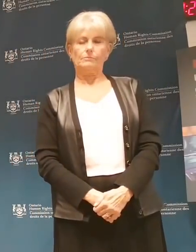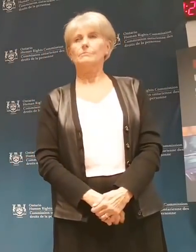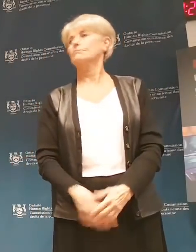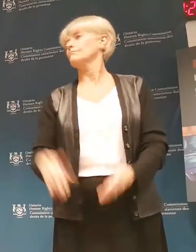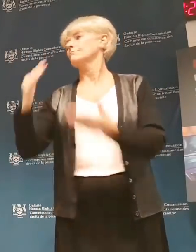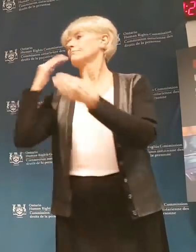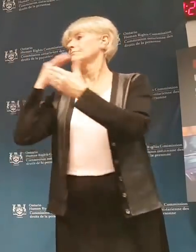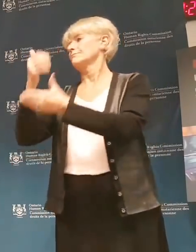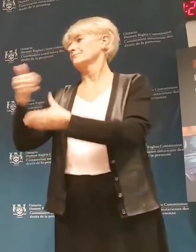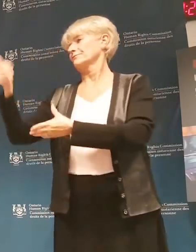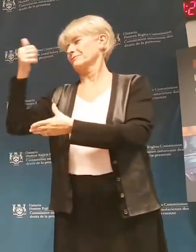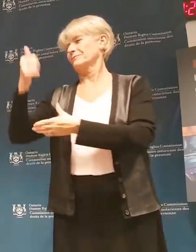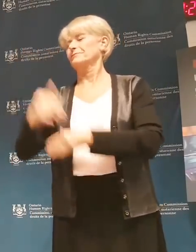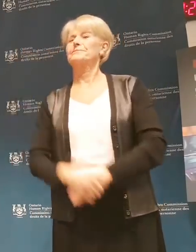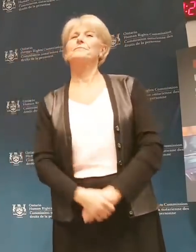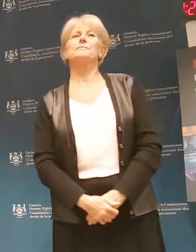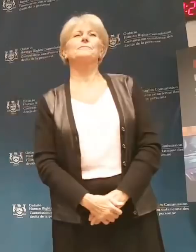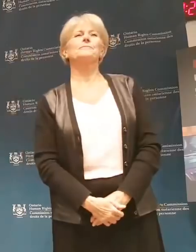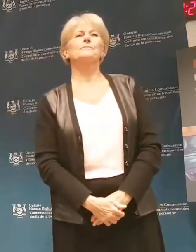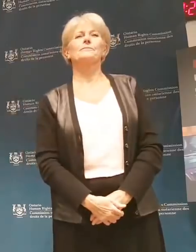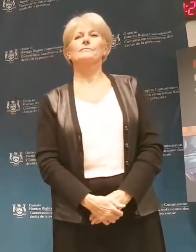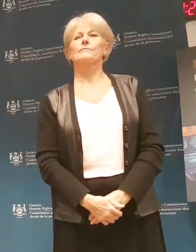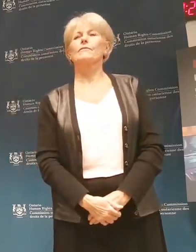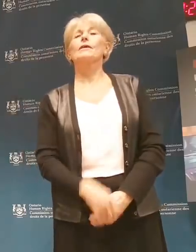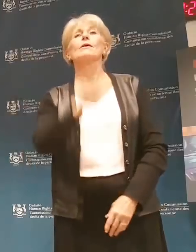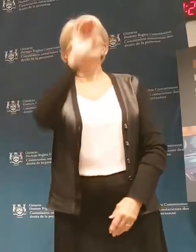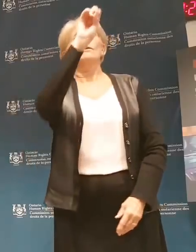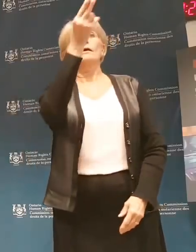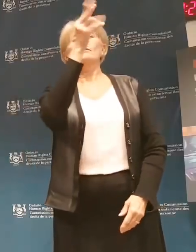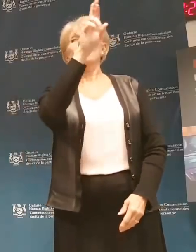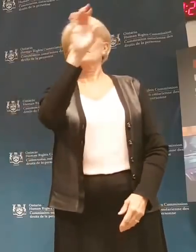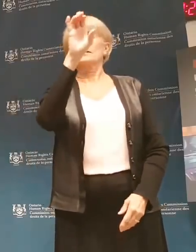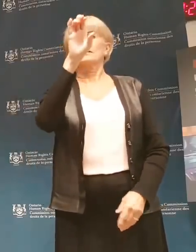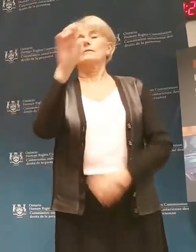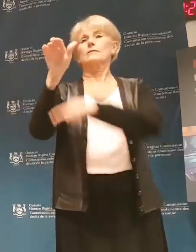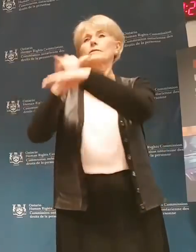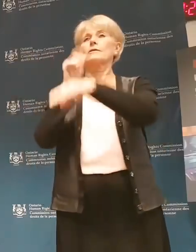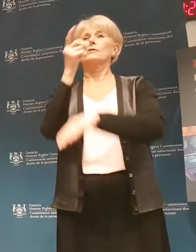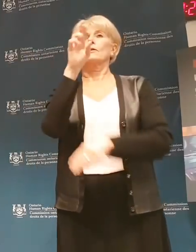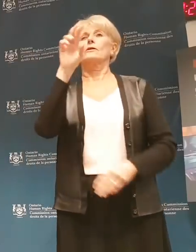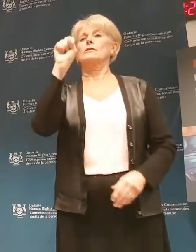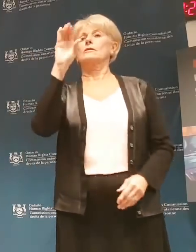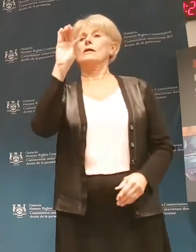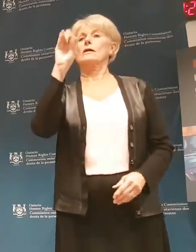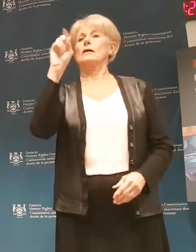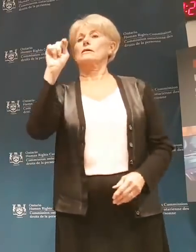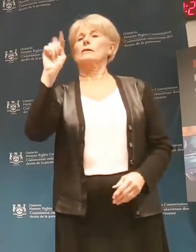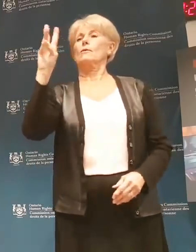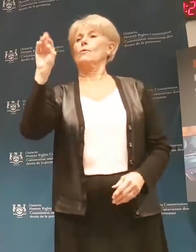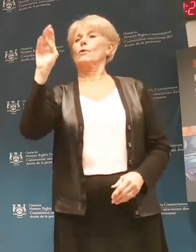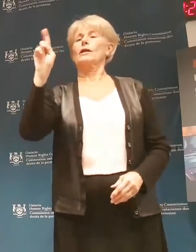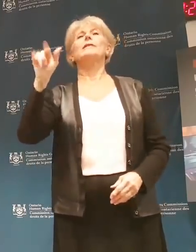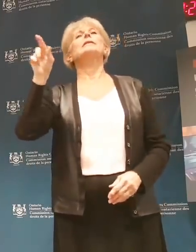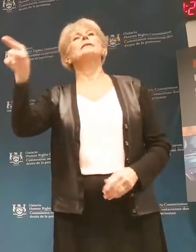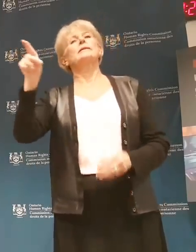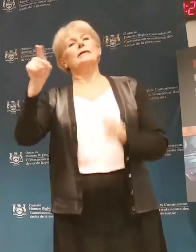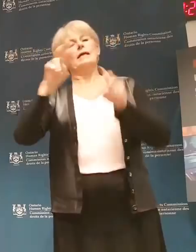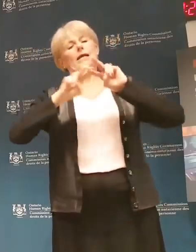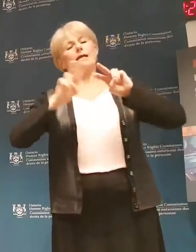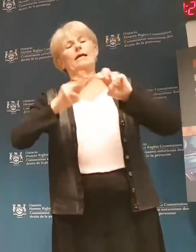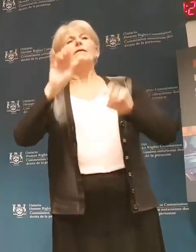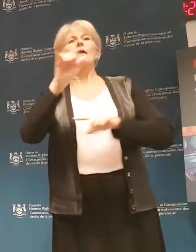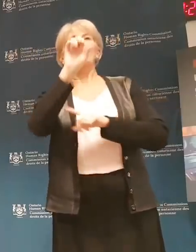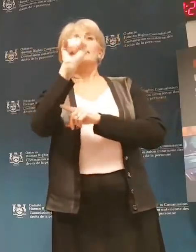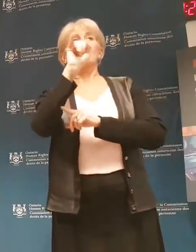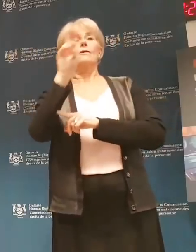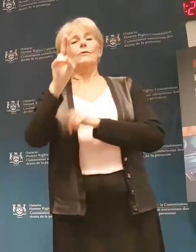Thank you, Chief Commissioner. The OHRC retained Dr. Scott Wortley to analyze the Special Investigations